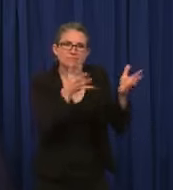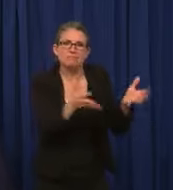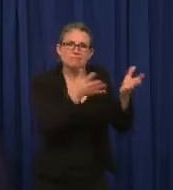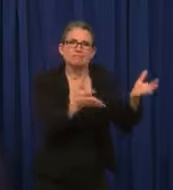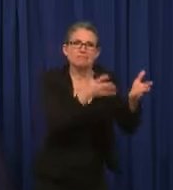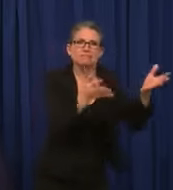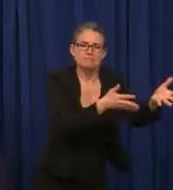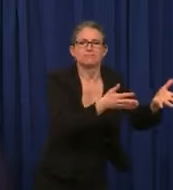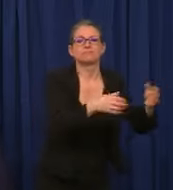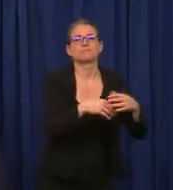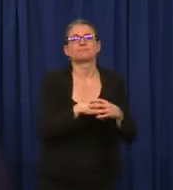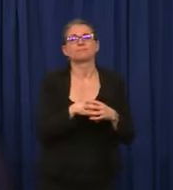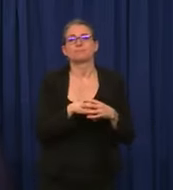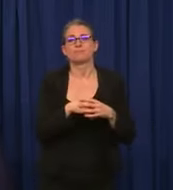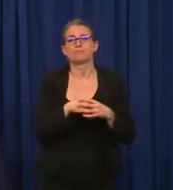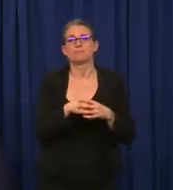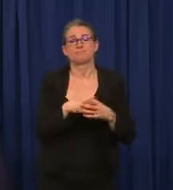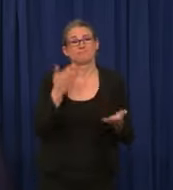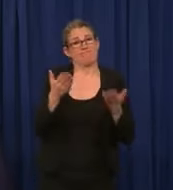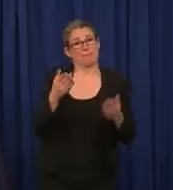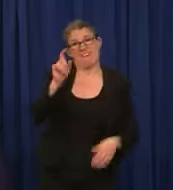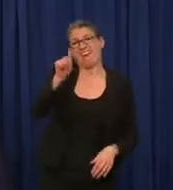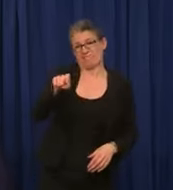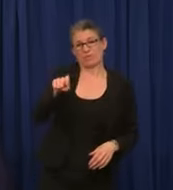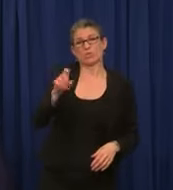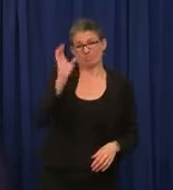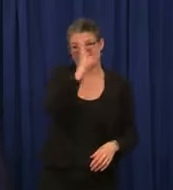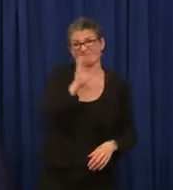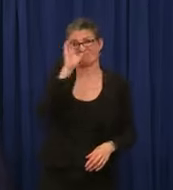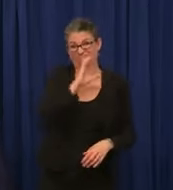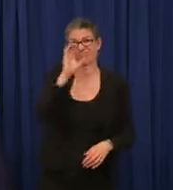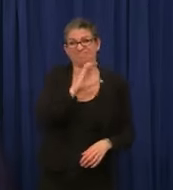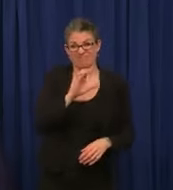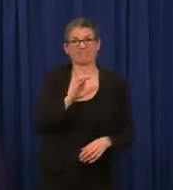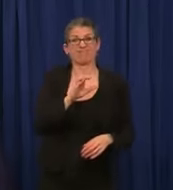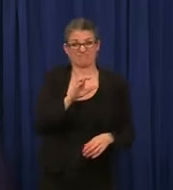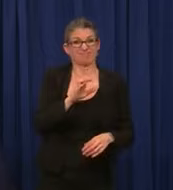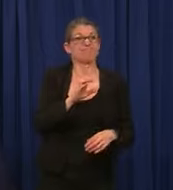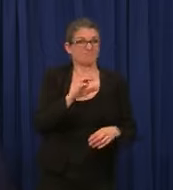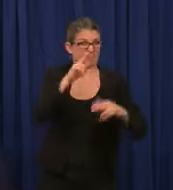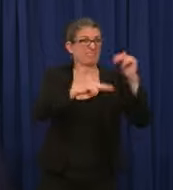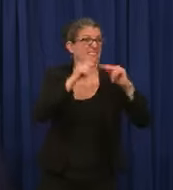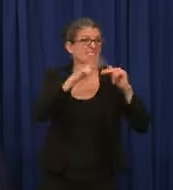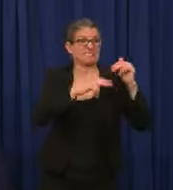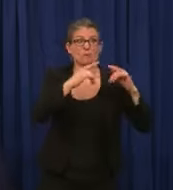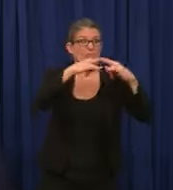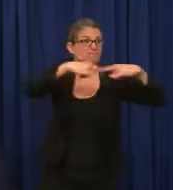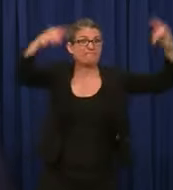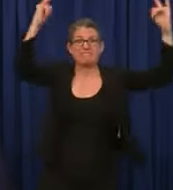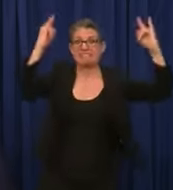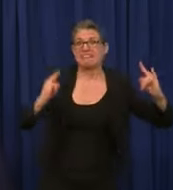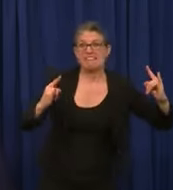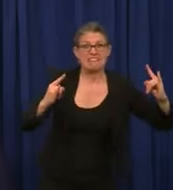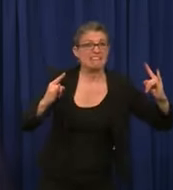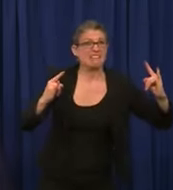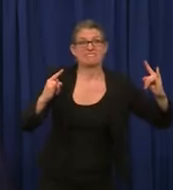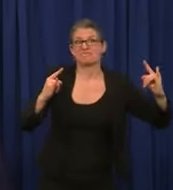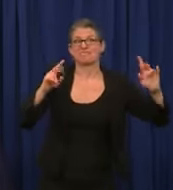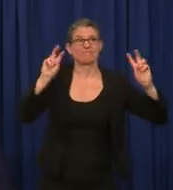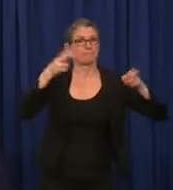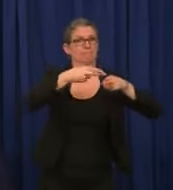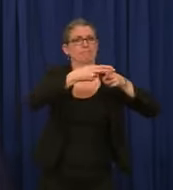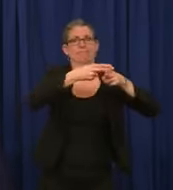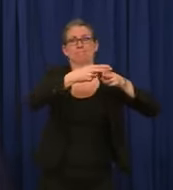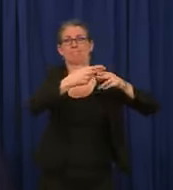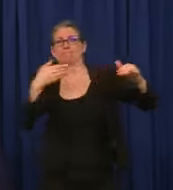or the other. Now, we're preparing right now to deploy the former, to be ready to stand up these sorts of external